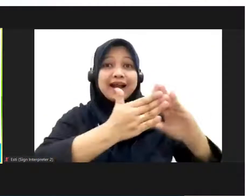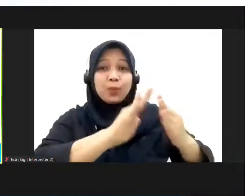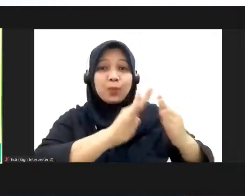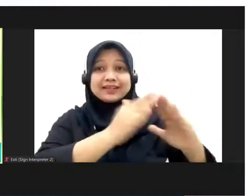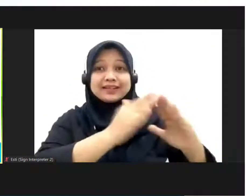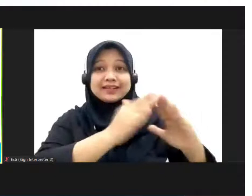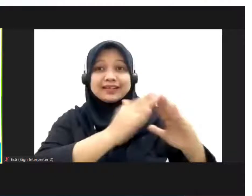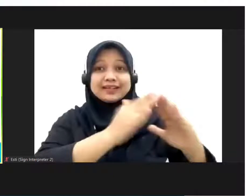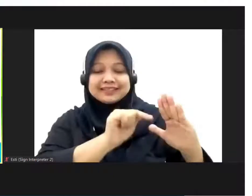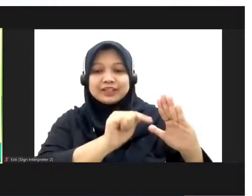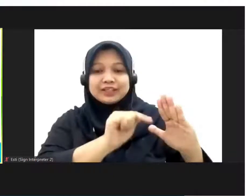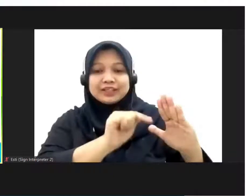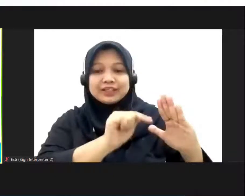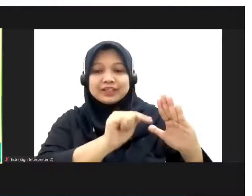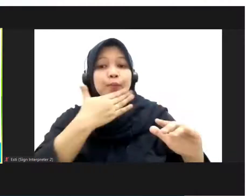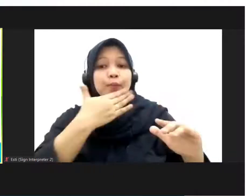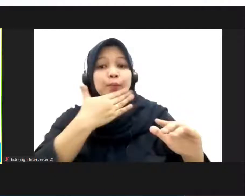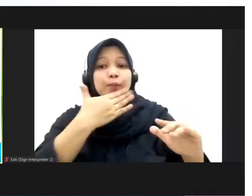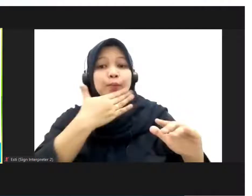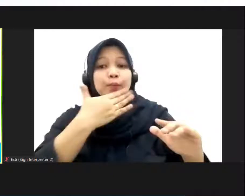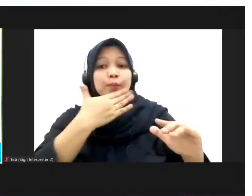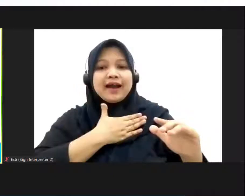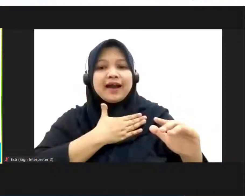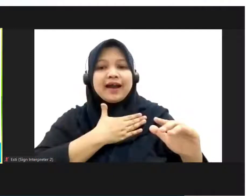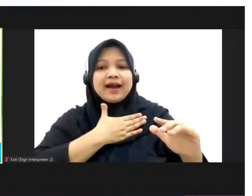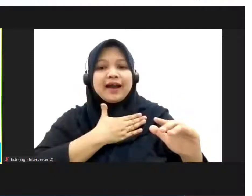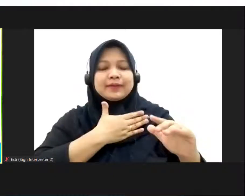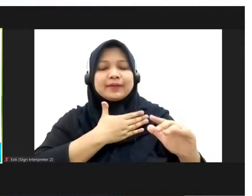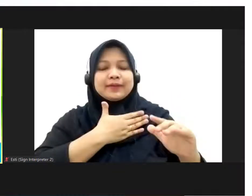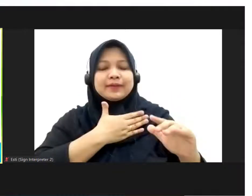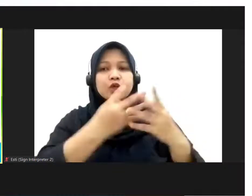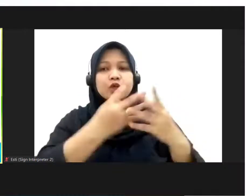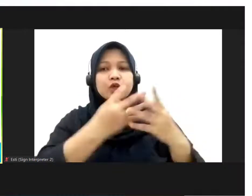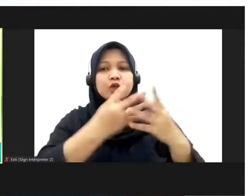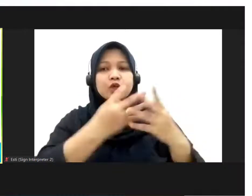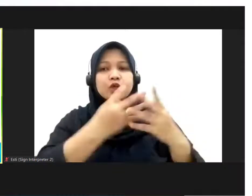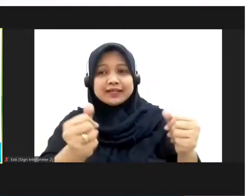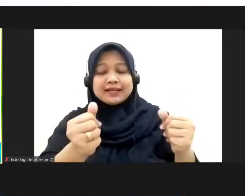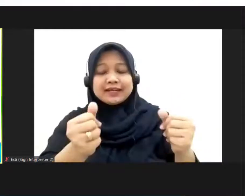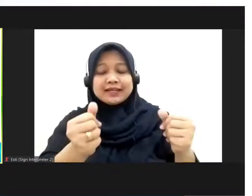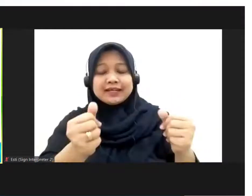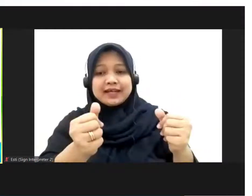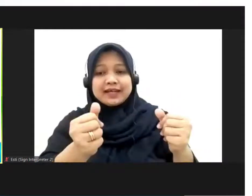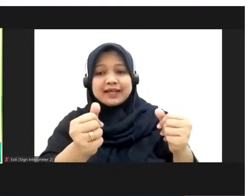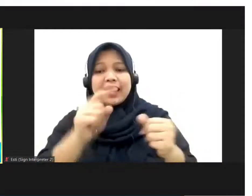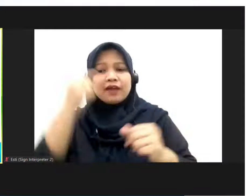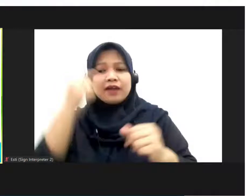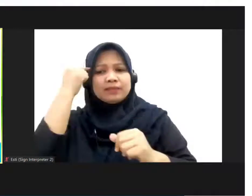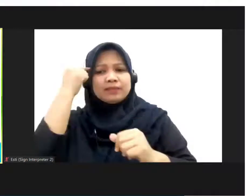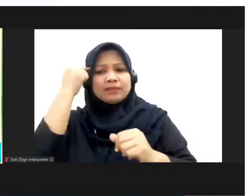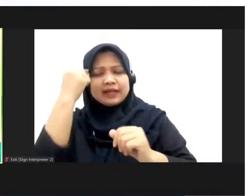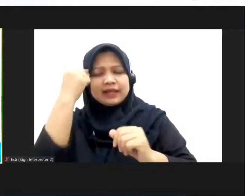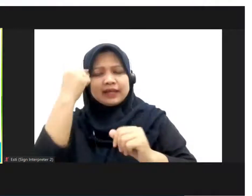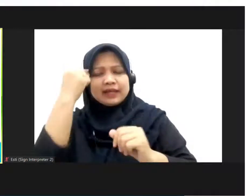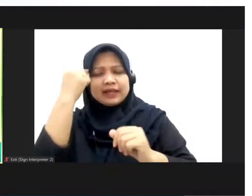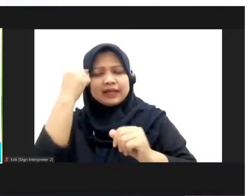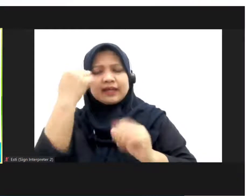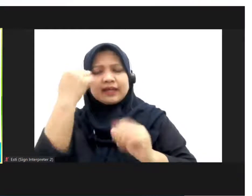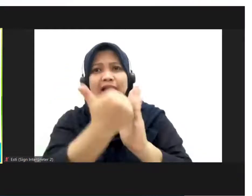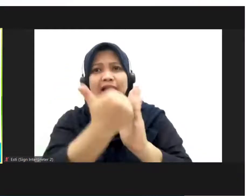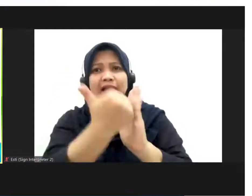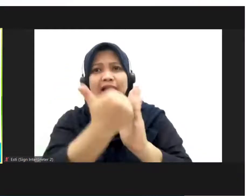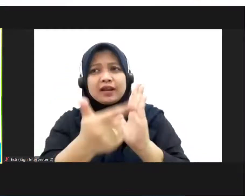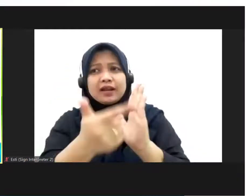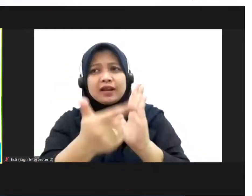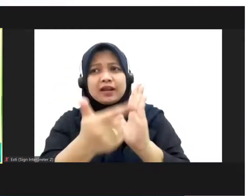doing solutions. No, I think so. The roles in the communities should, if you ask me